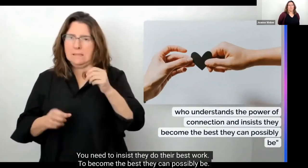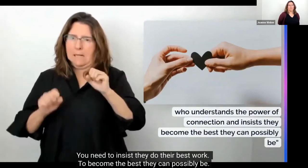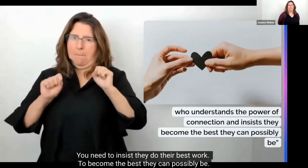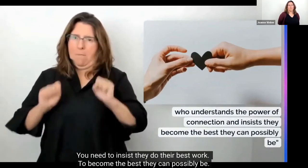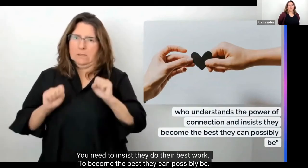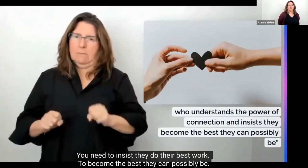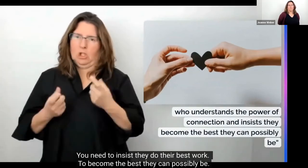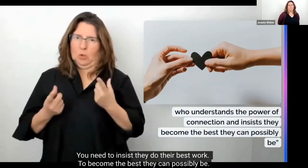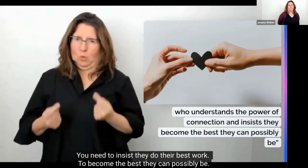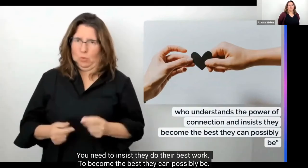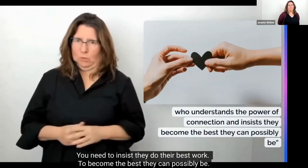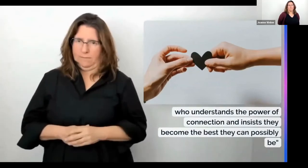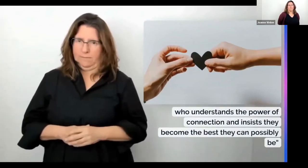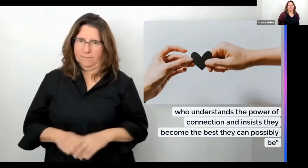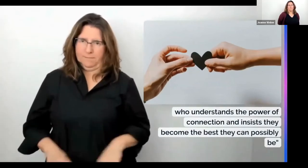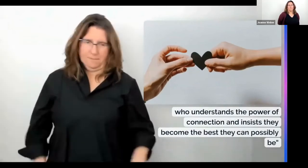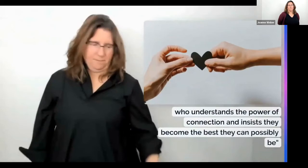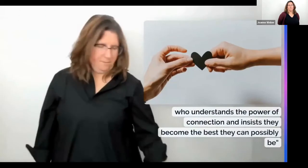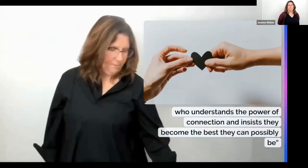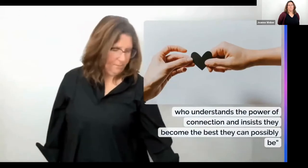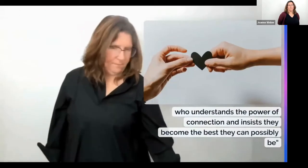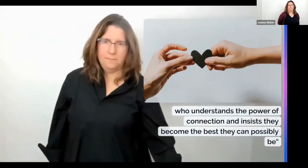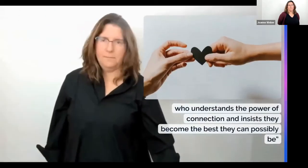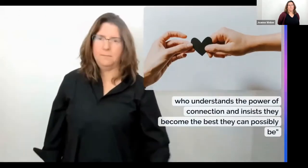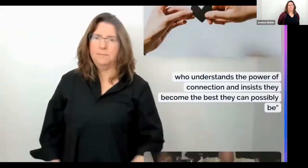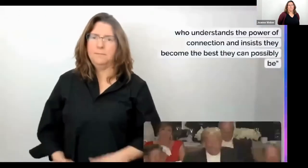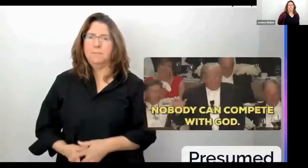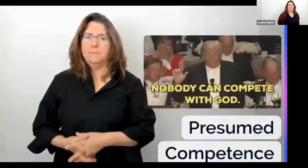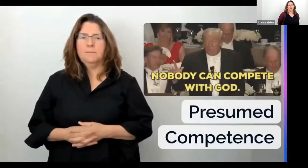the best they can possibly be.